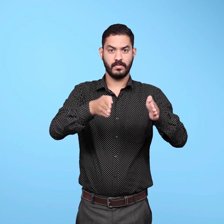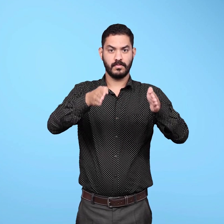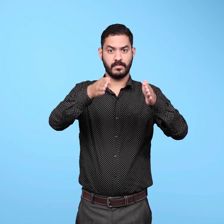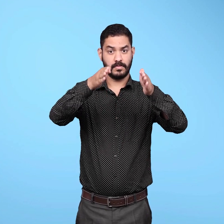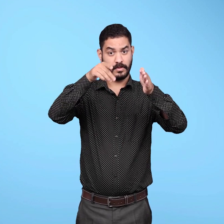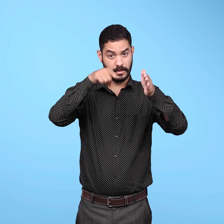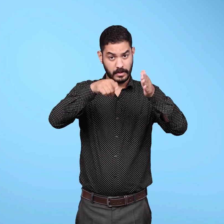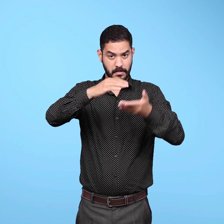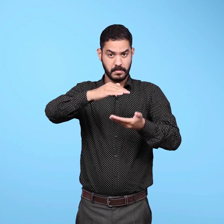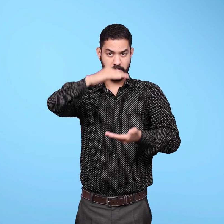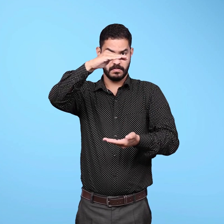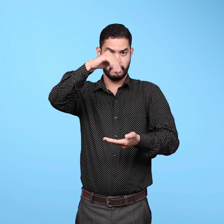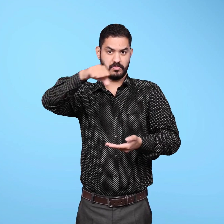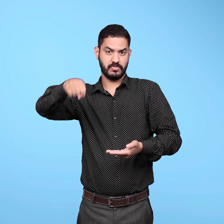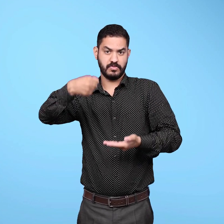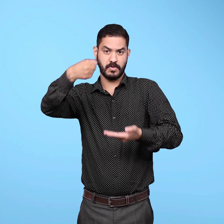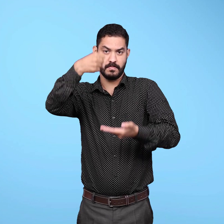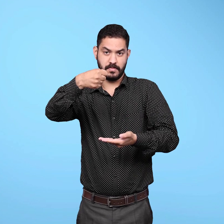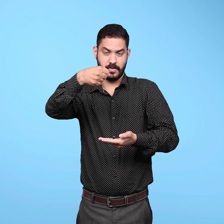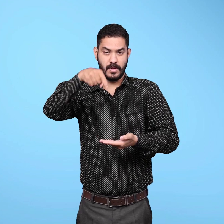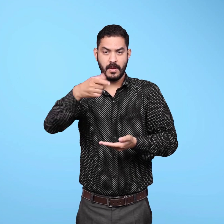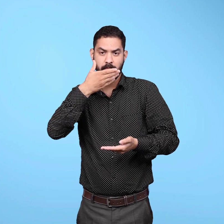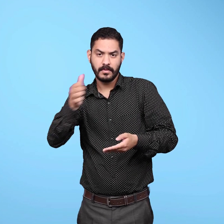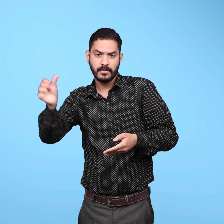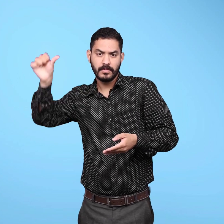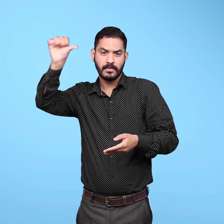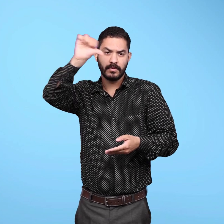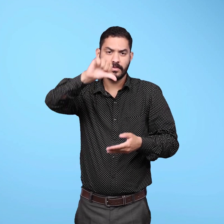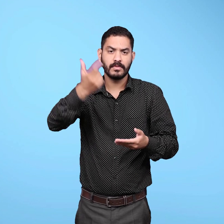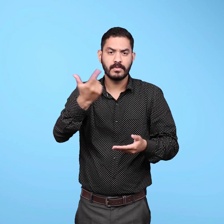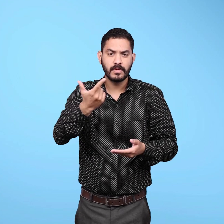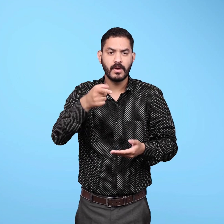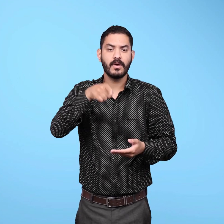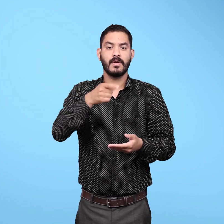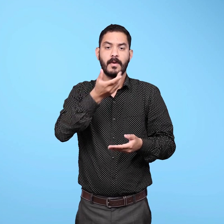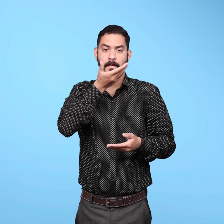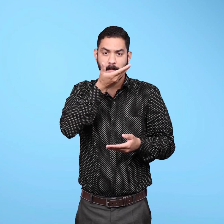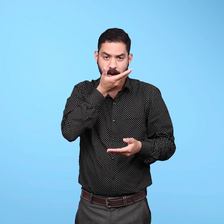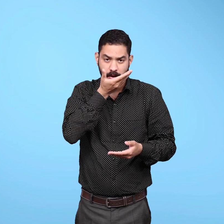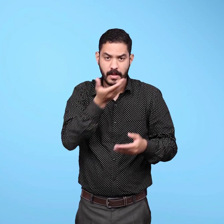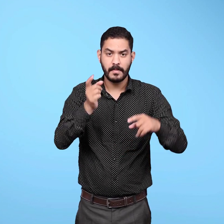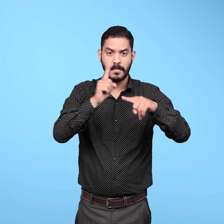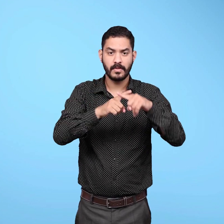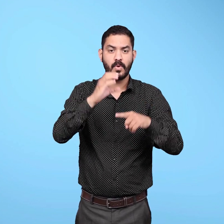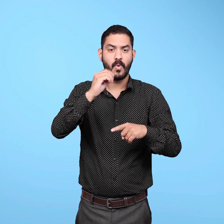named after a city in Italy. This was made by pressing wet clay into a stamped mold.